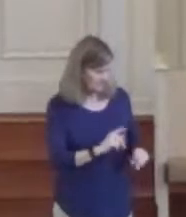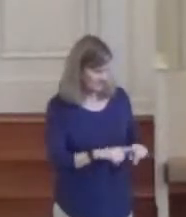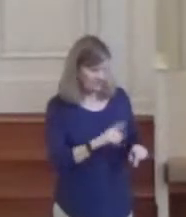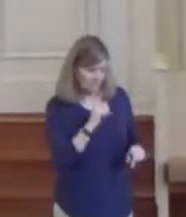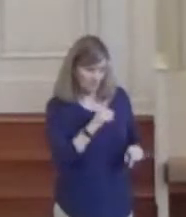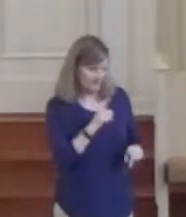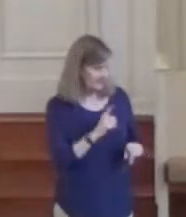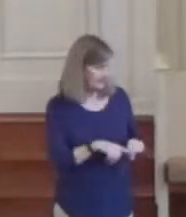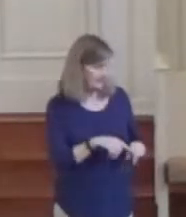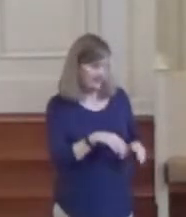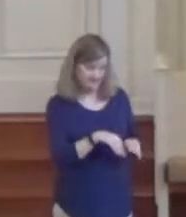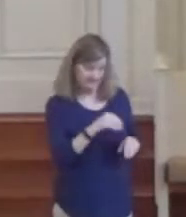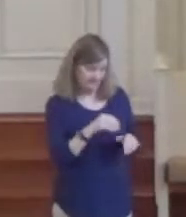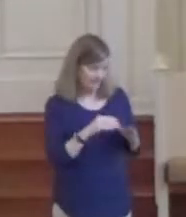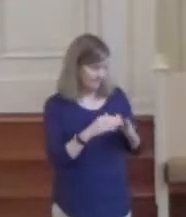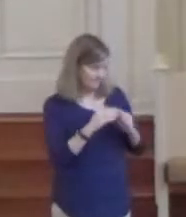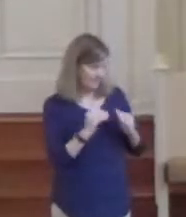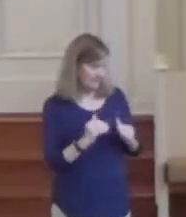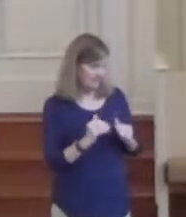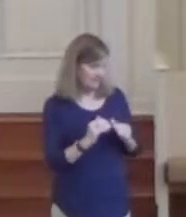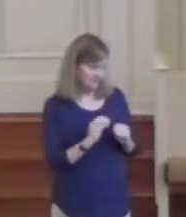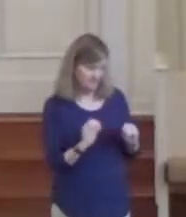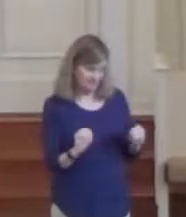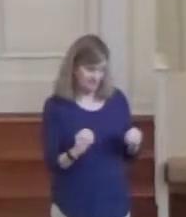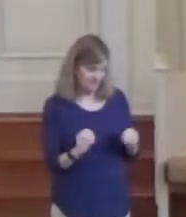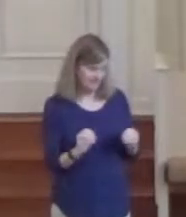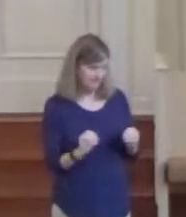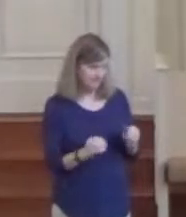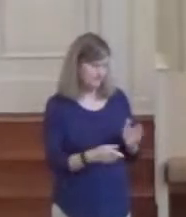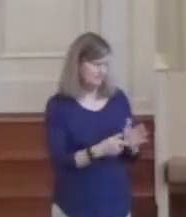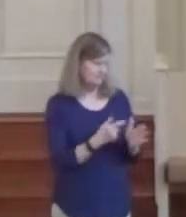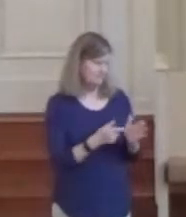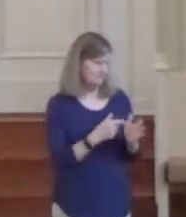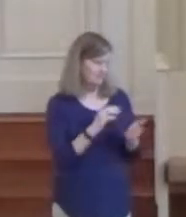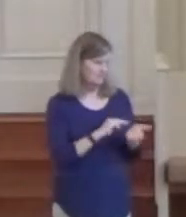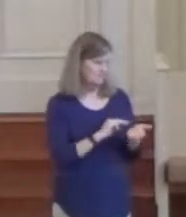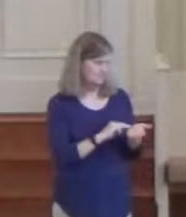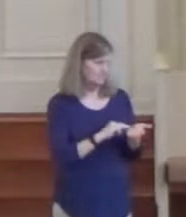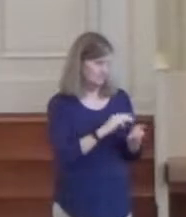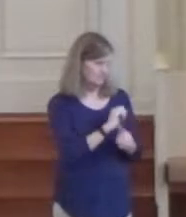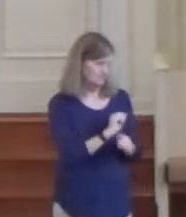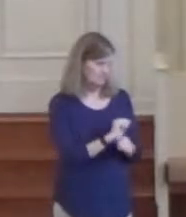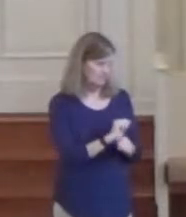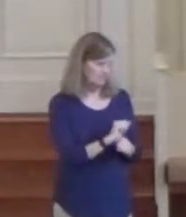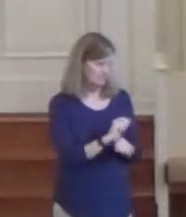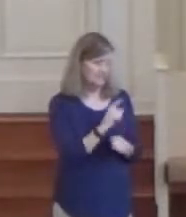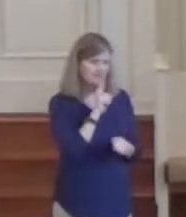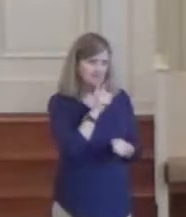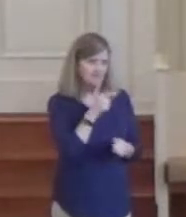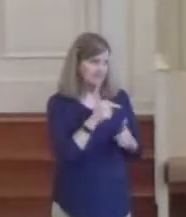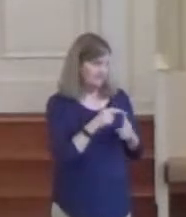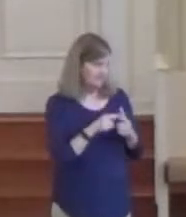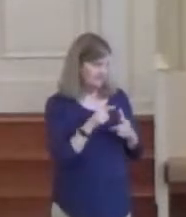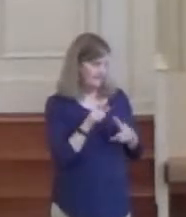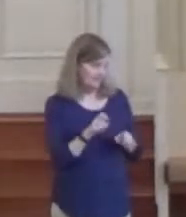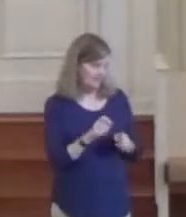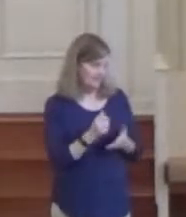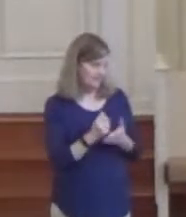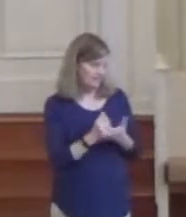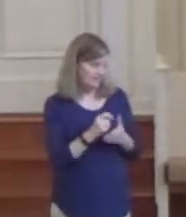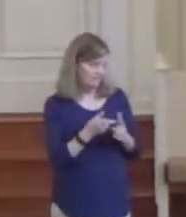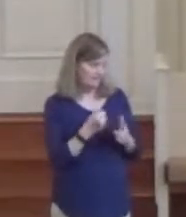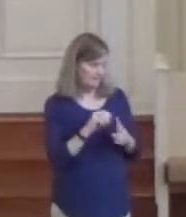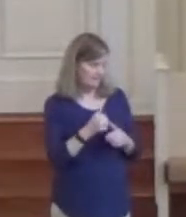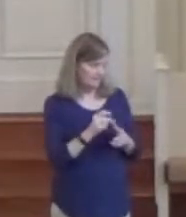they really can't even get out the house at all, except for the occasional doctor's appointment. And even then, they need help from other people to do